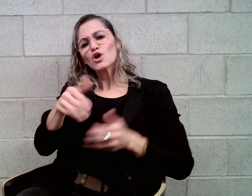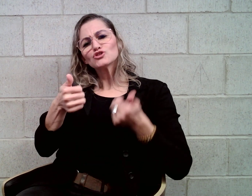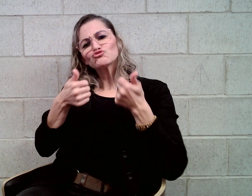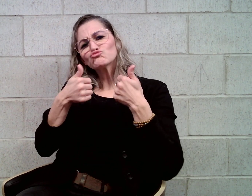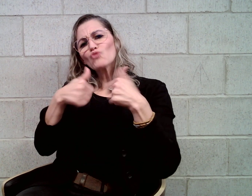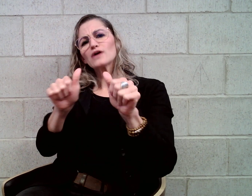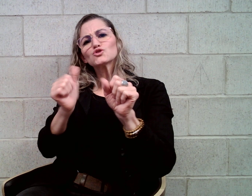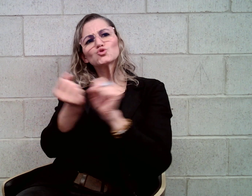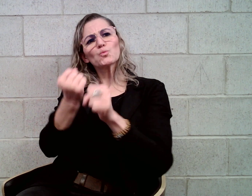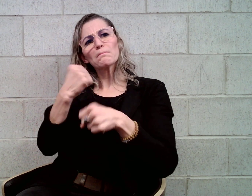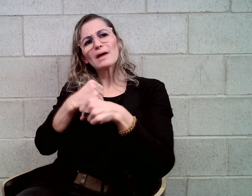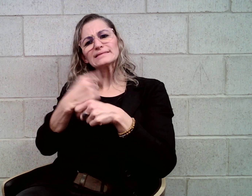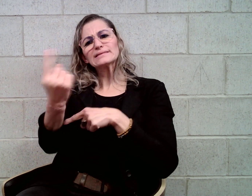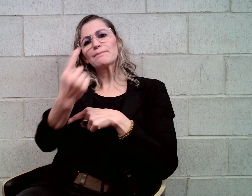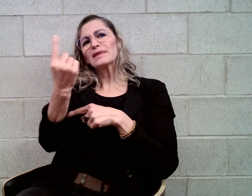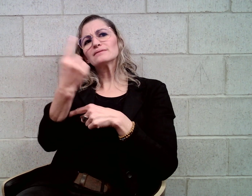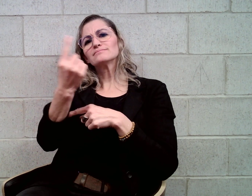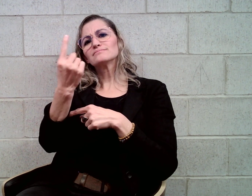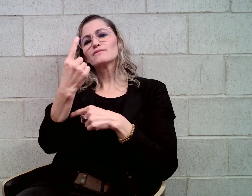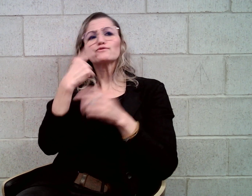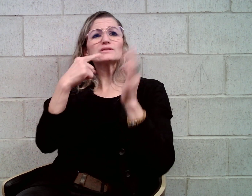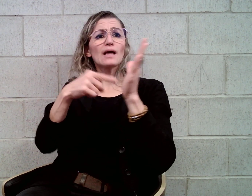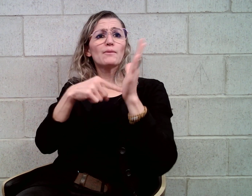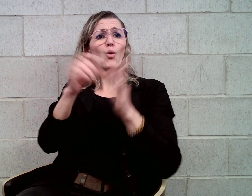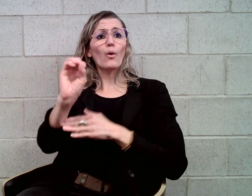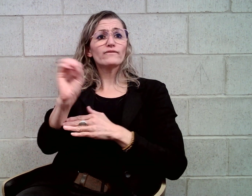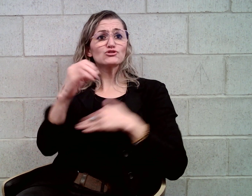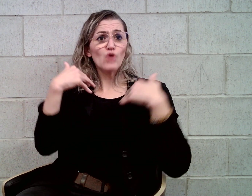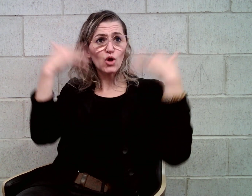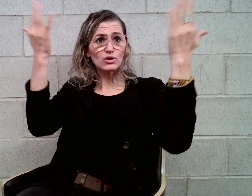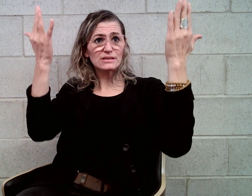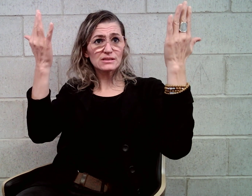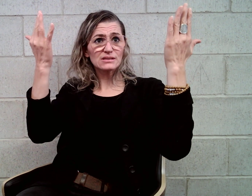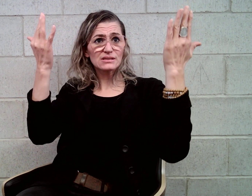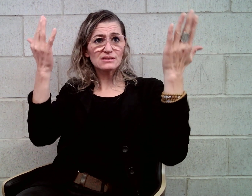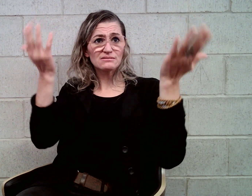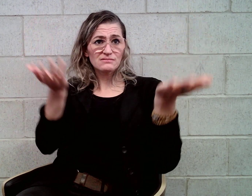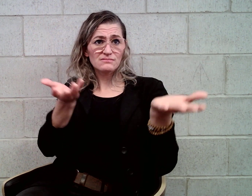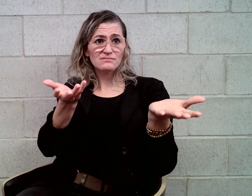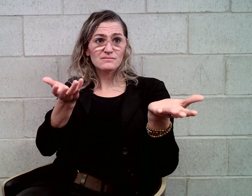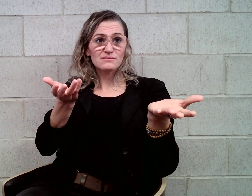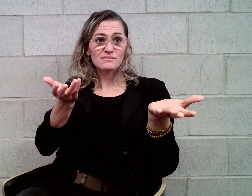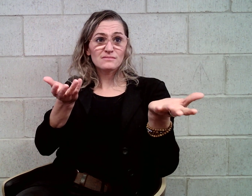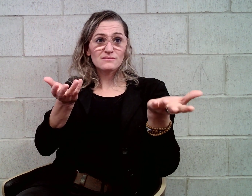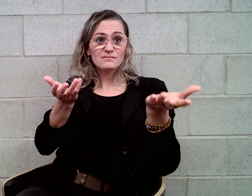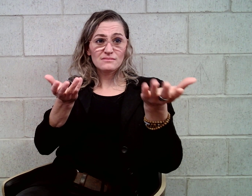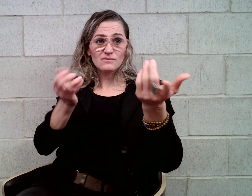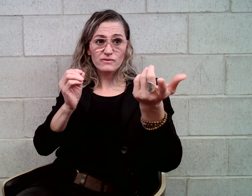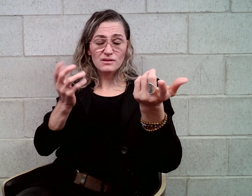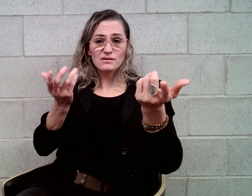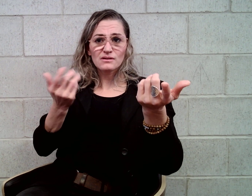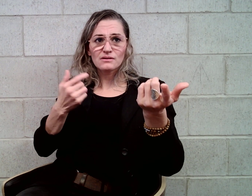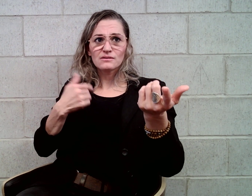ask, he would say, okay, he'd say, make something. Remember, Ophelia's drowning.